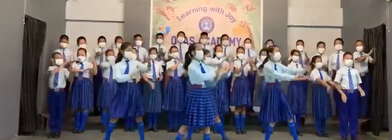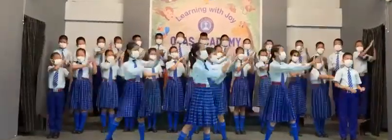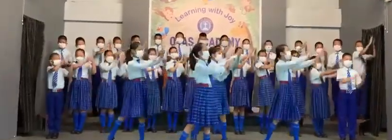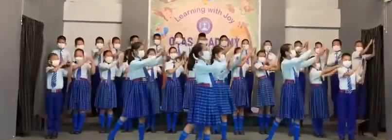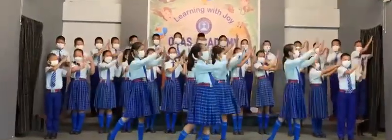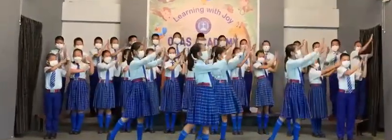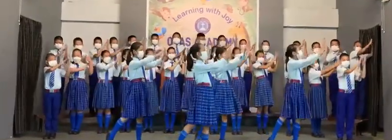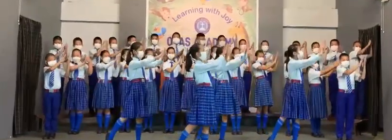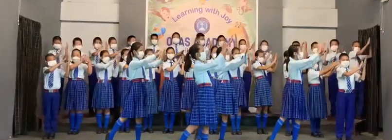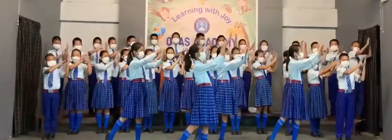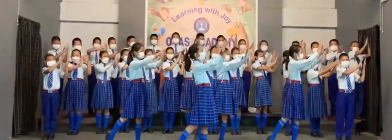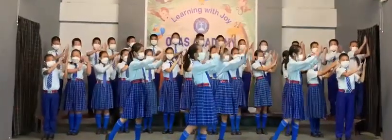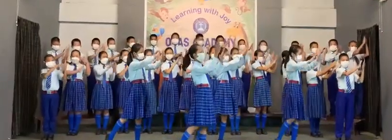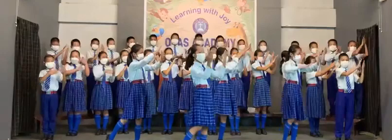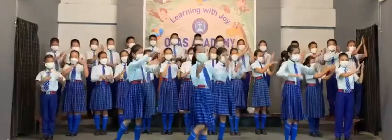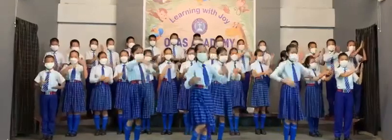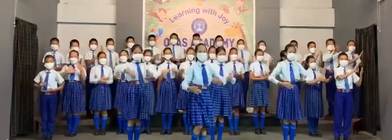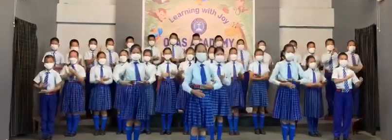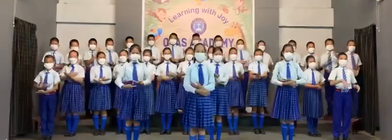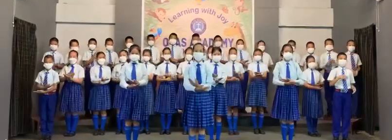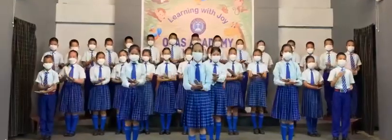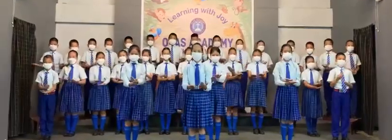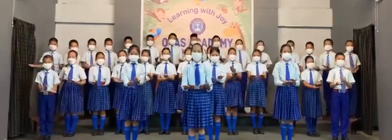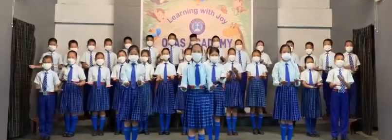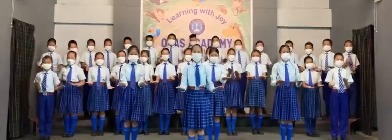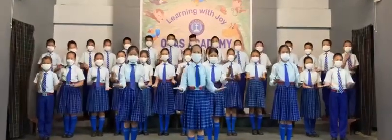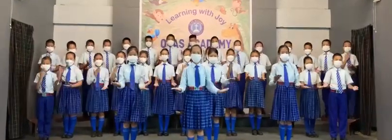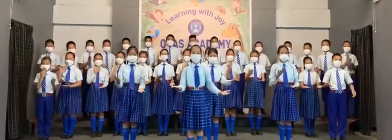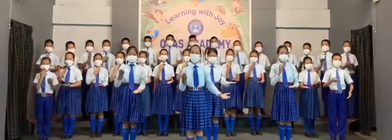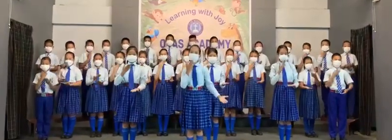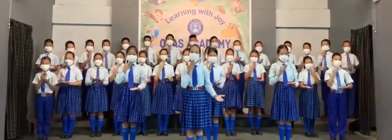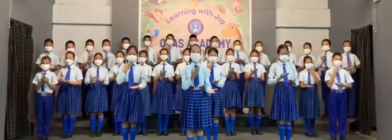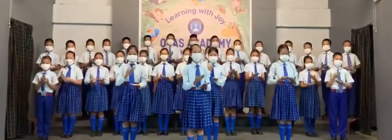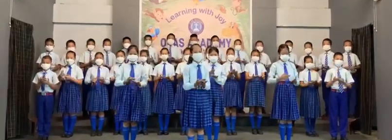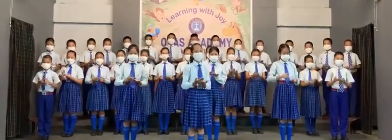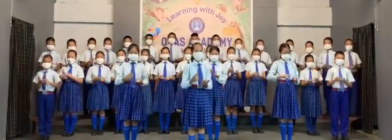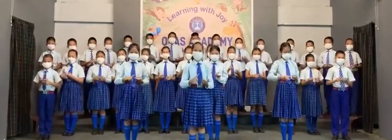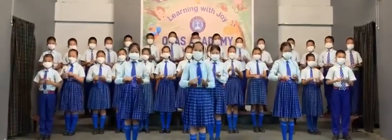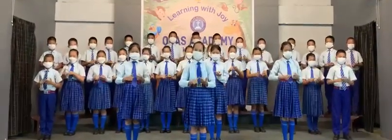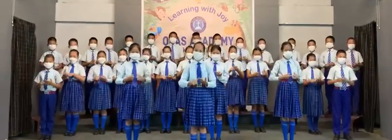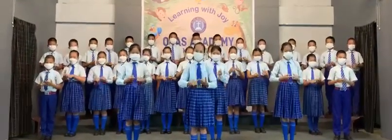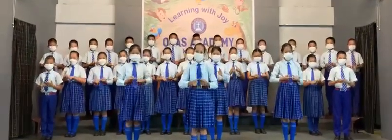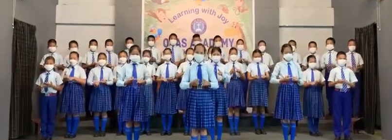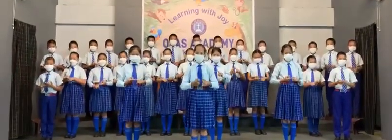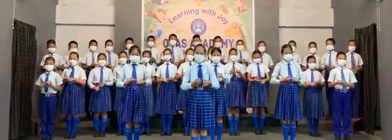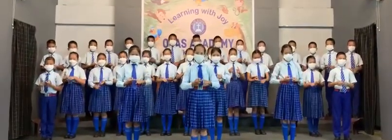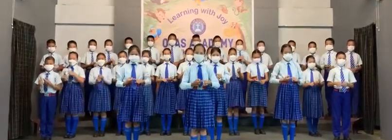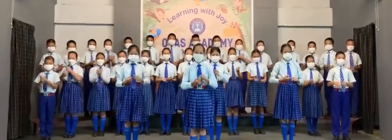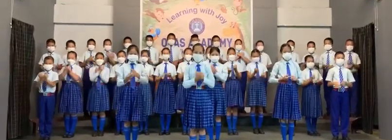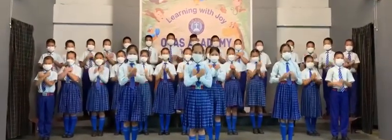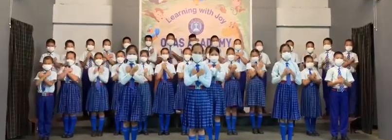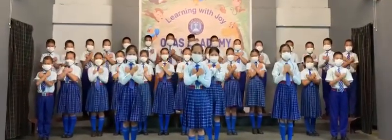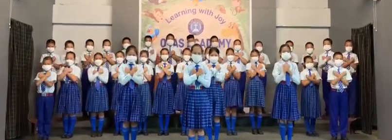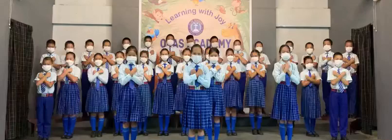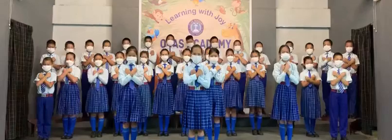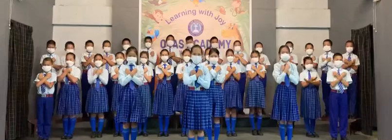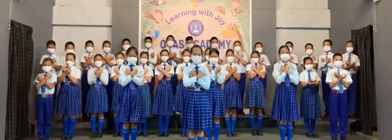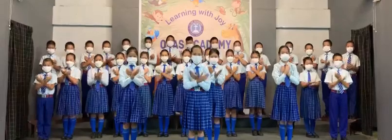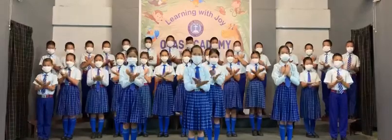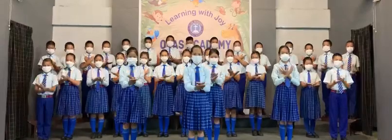in the sky I can be your good friend, I can love